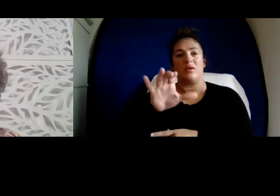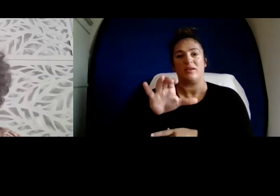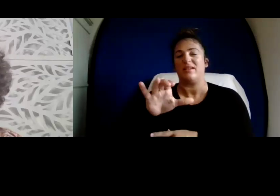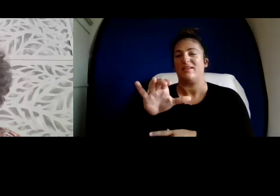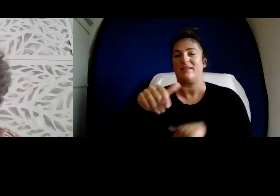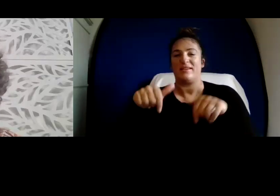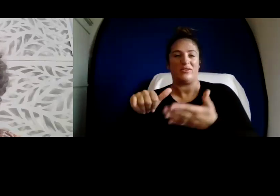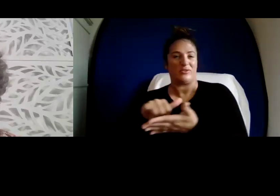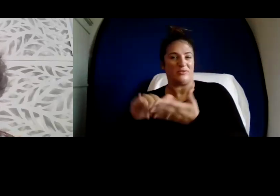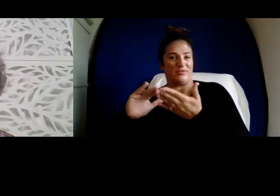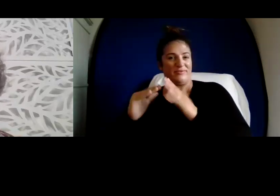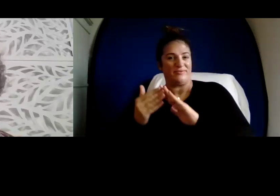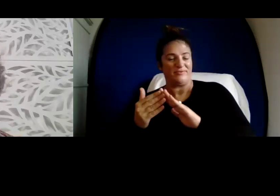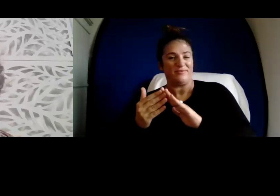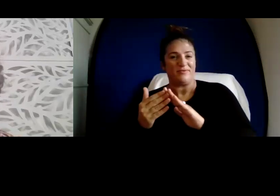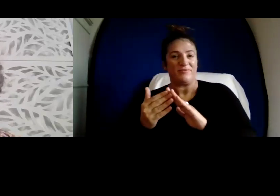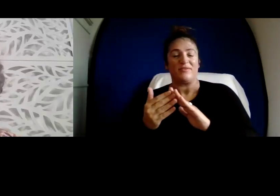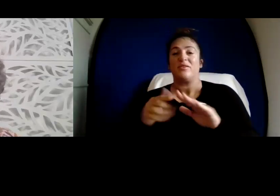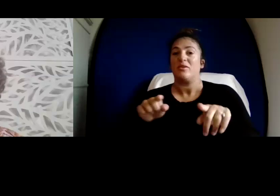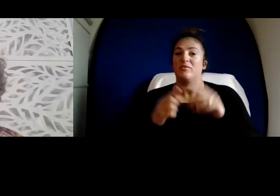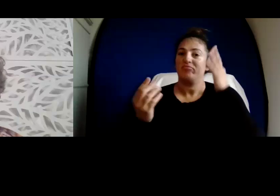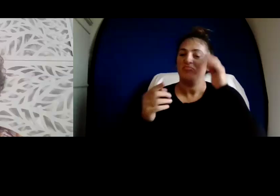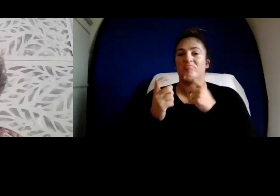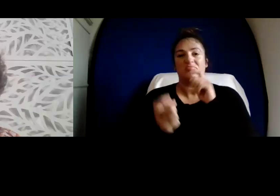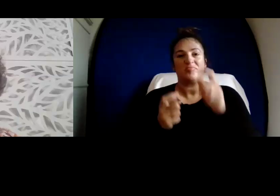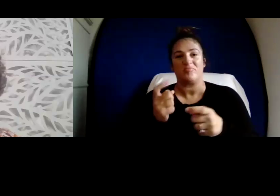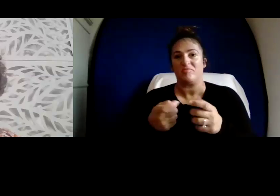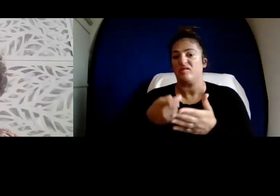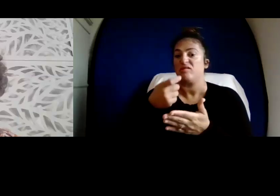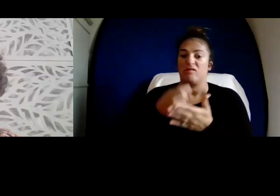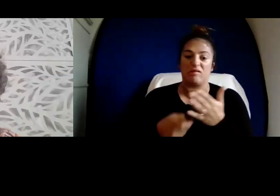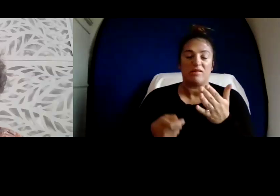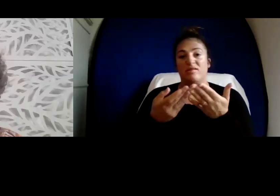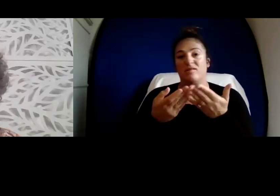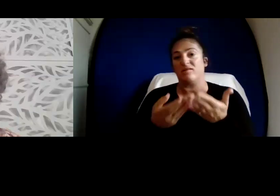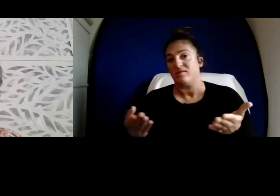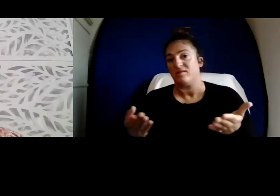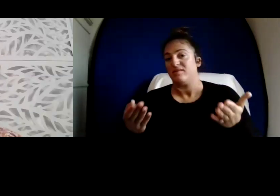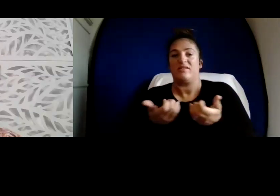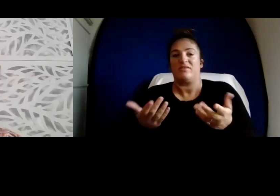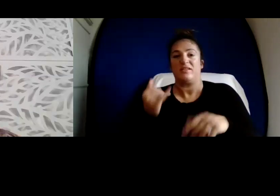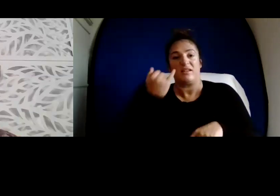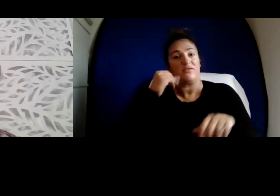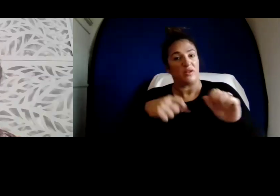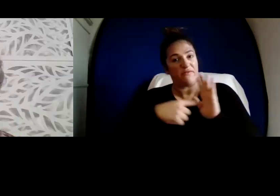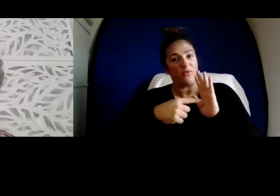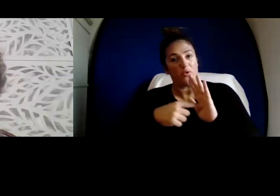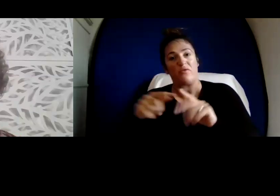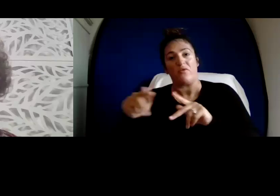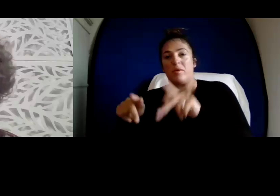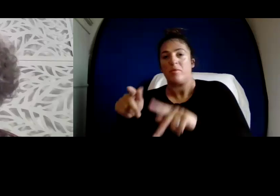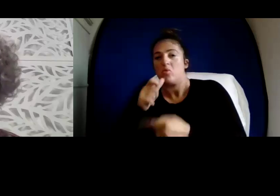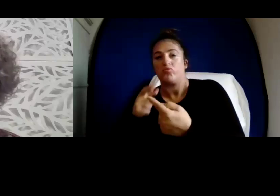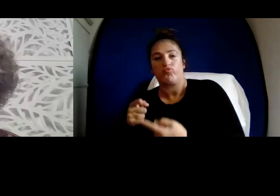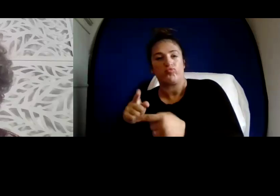events. Also, please consider donating to cover the costs of those materials and shipping if you can afford it, to help those who cannot and to